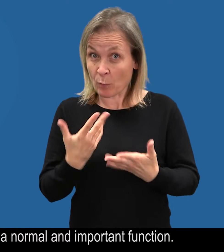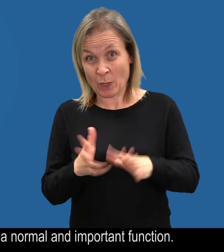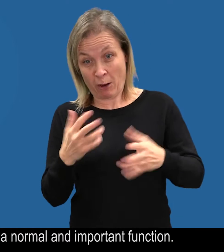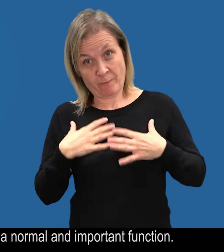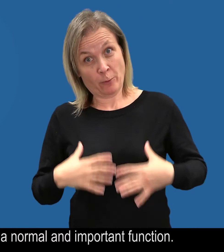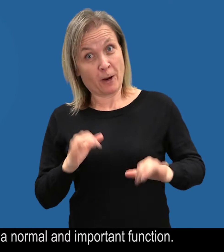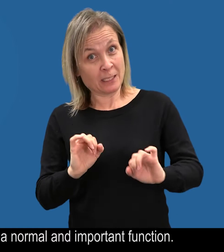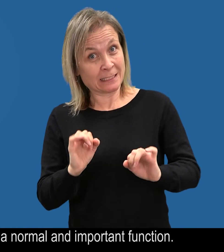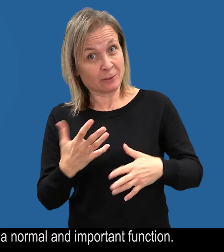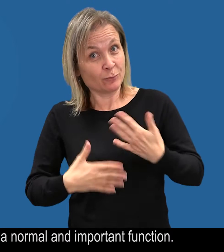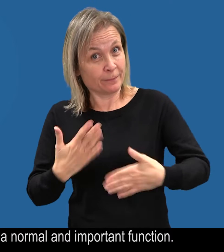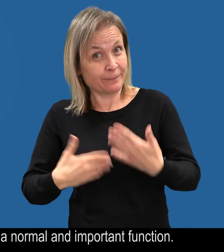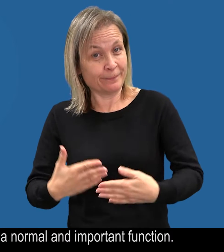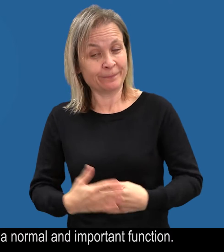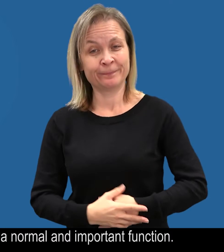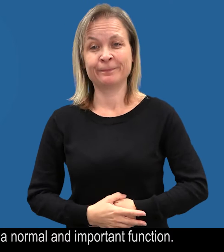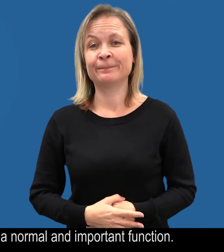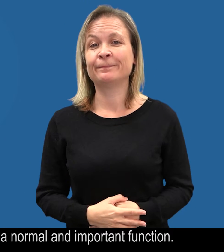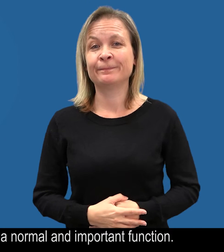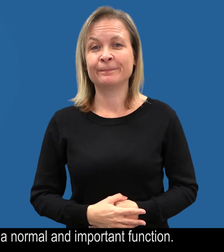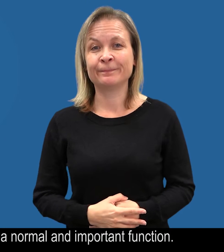This is a normal and important function.